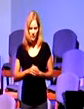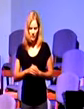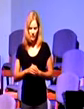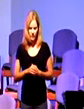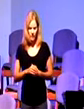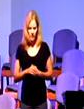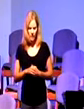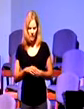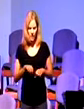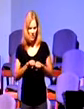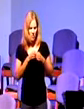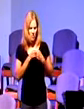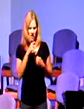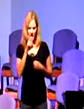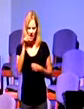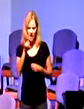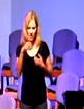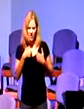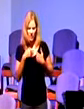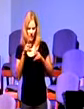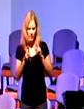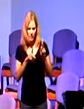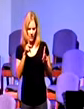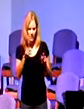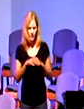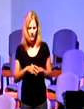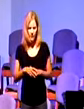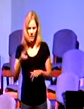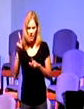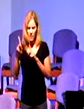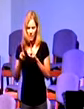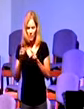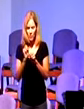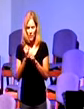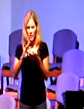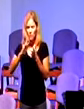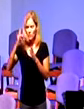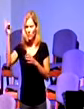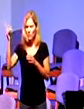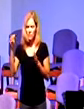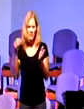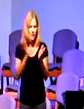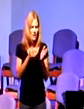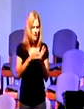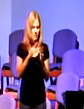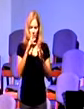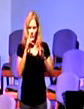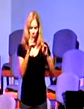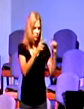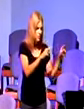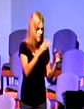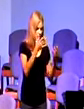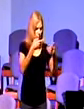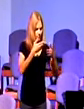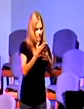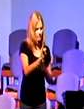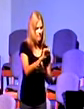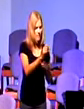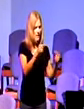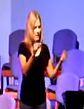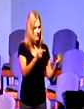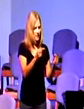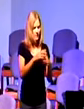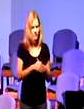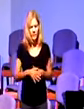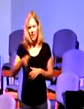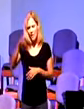and undeserving people, people created to reflect you but constantly distracted by sin.